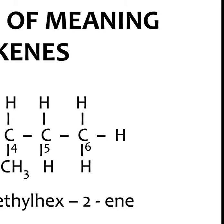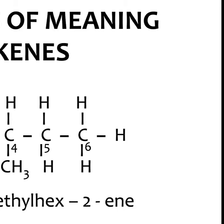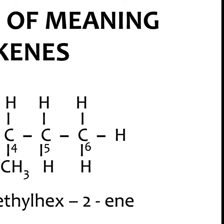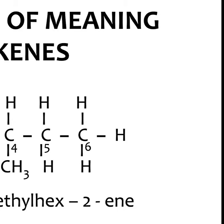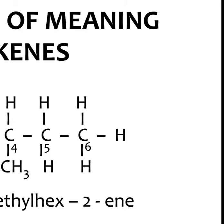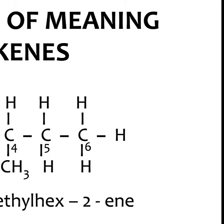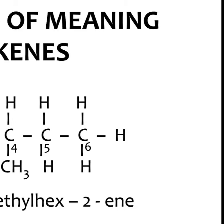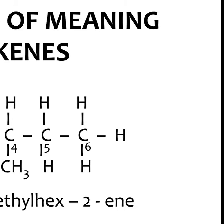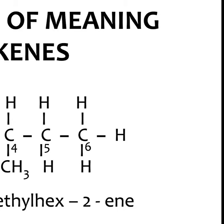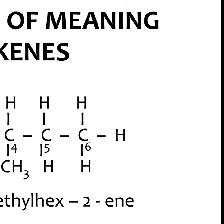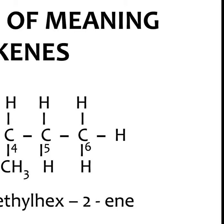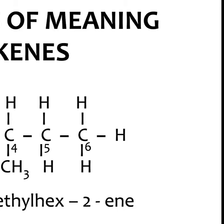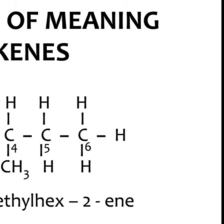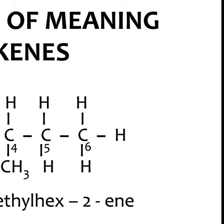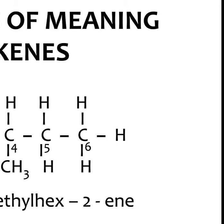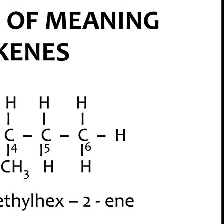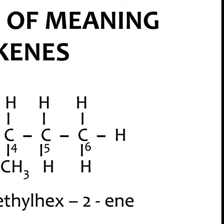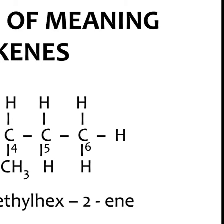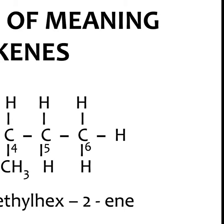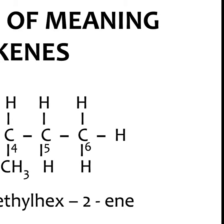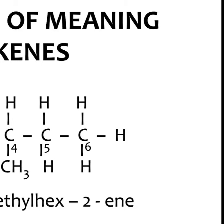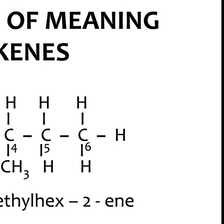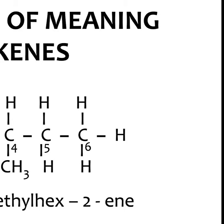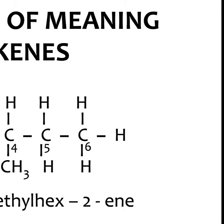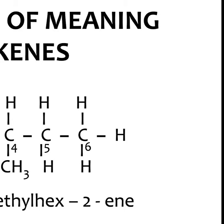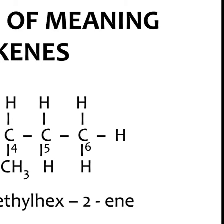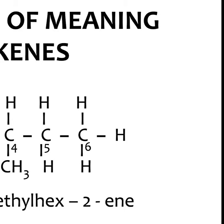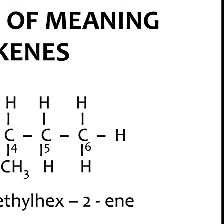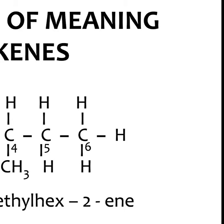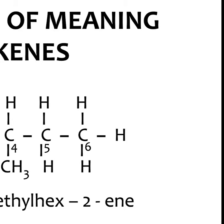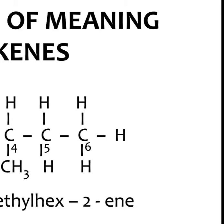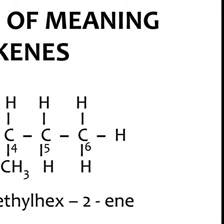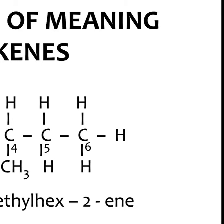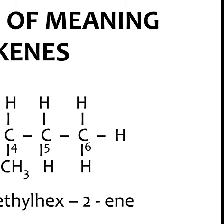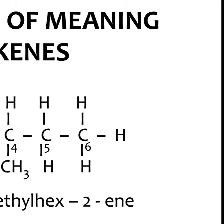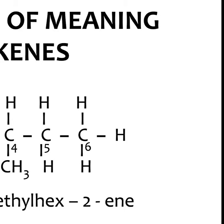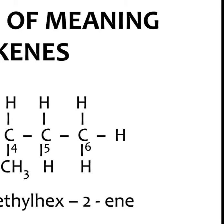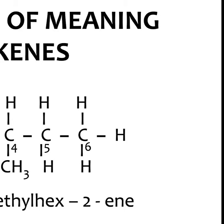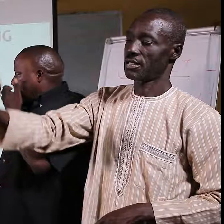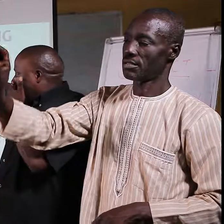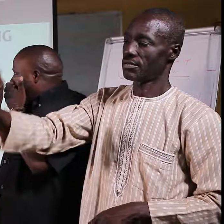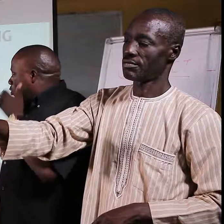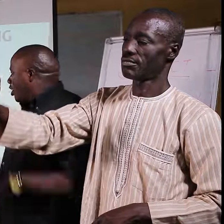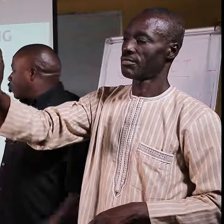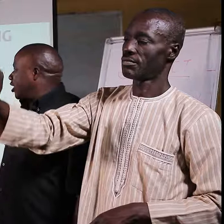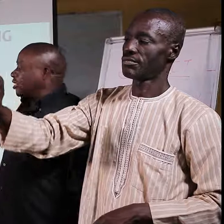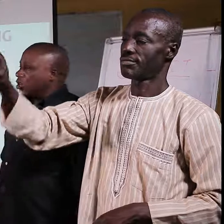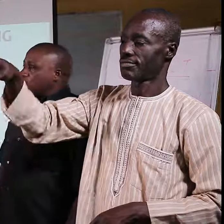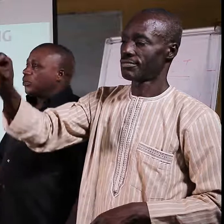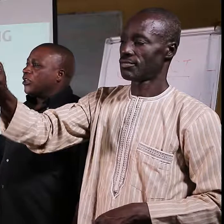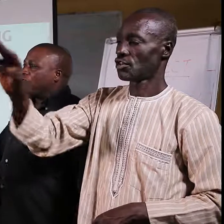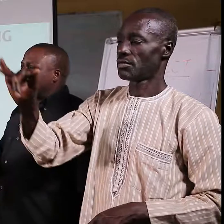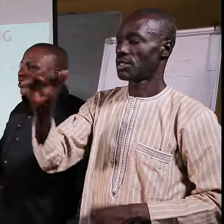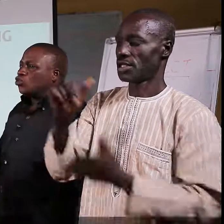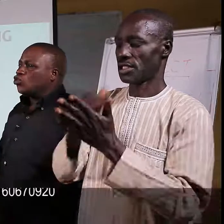CH2, and H. That is a compound, as you can see on the board. Now we want to name this